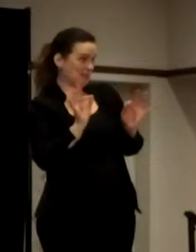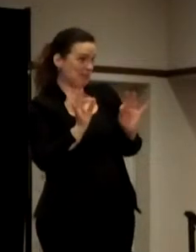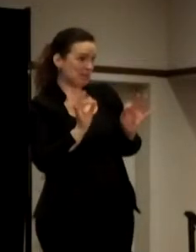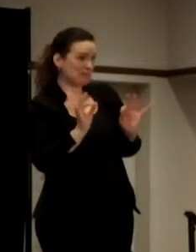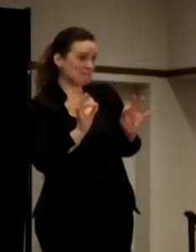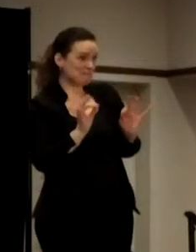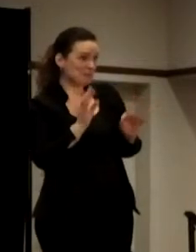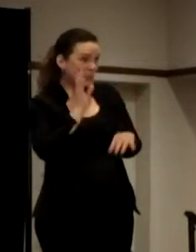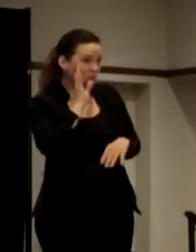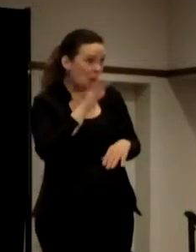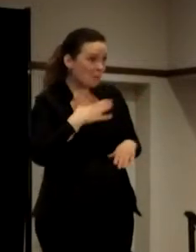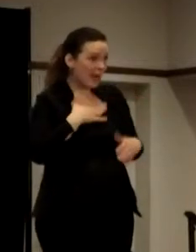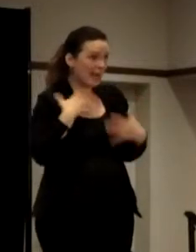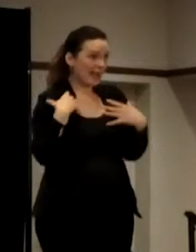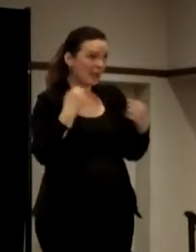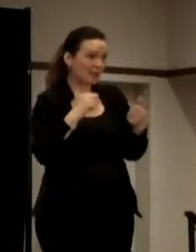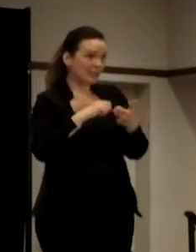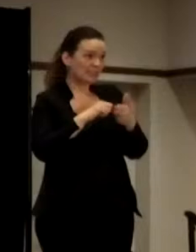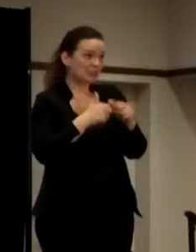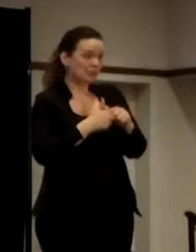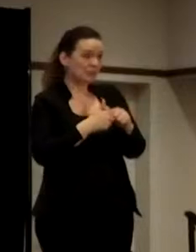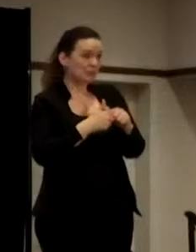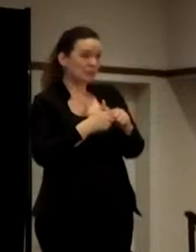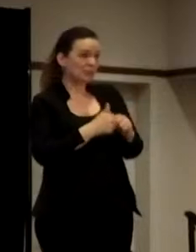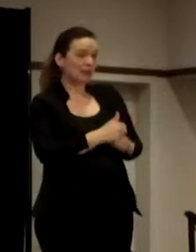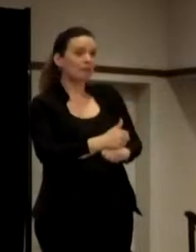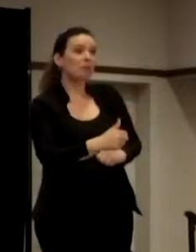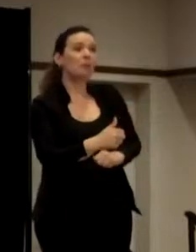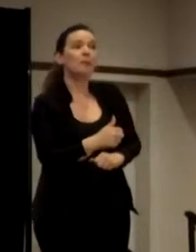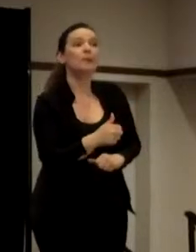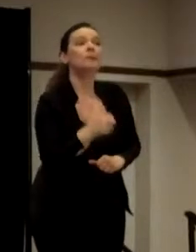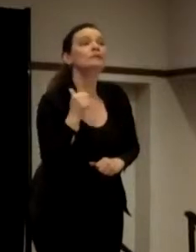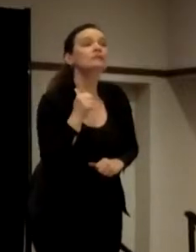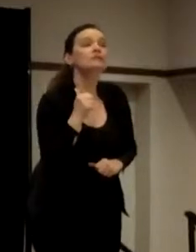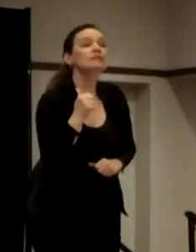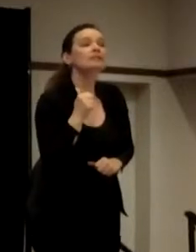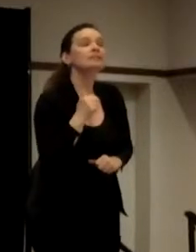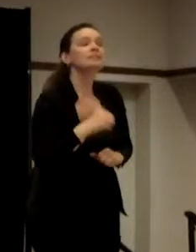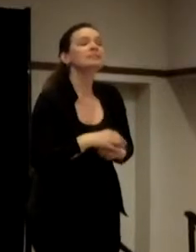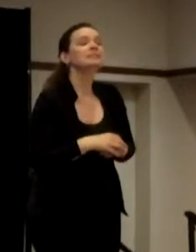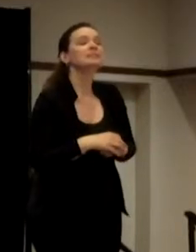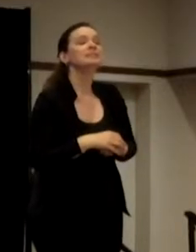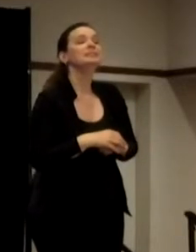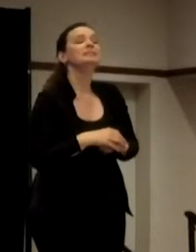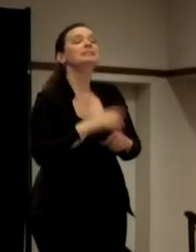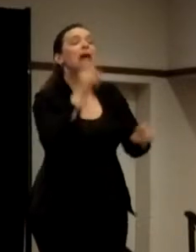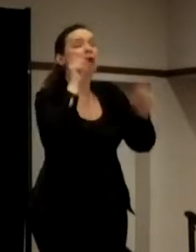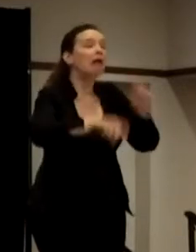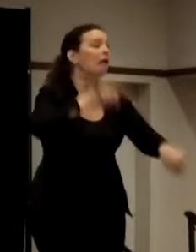right now, I wasn't gonna put myself in the public spotlight with that to see how I responded. So,